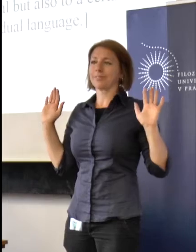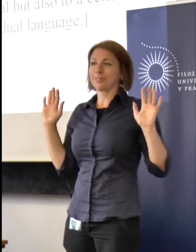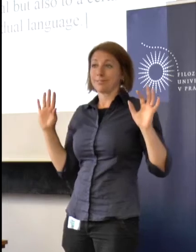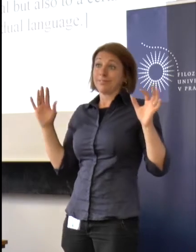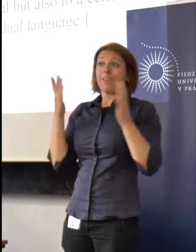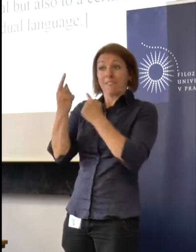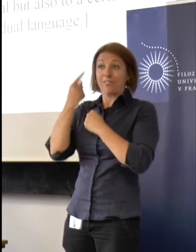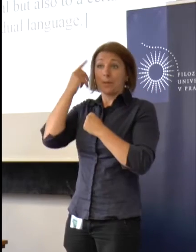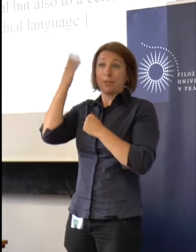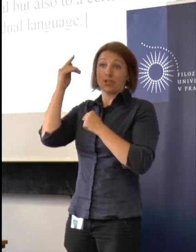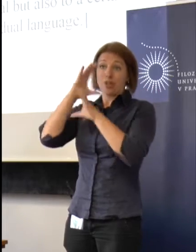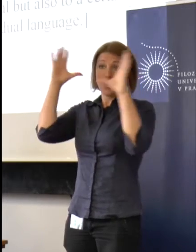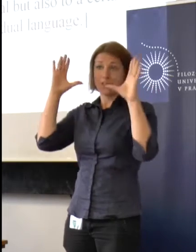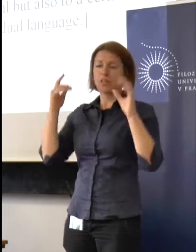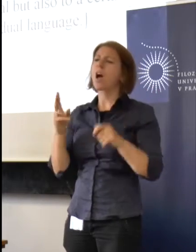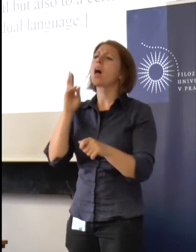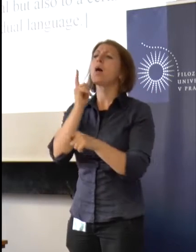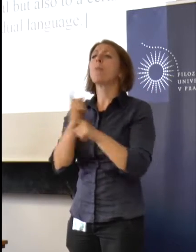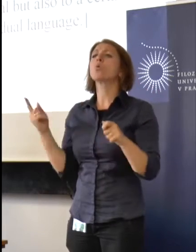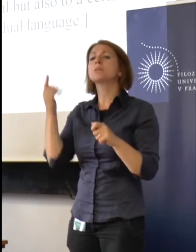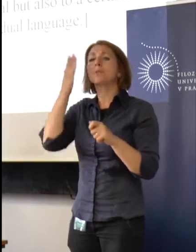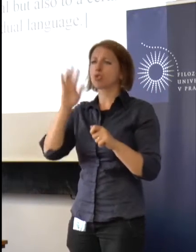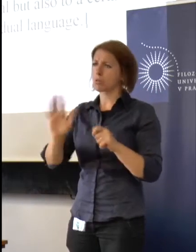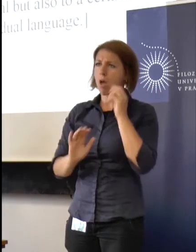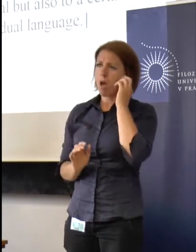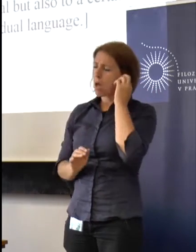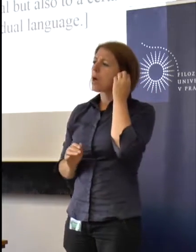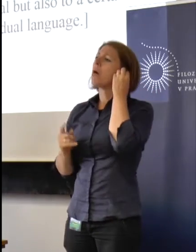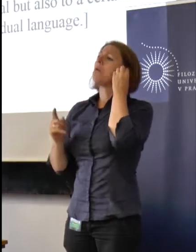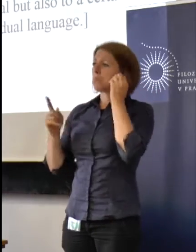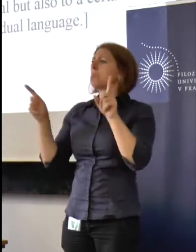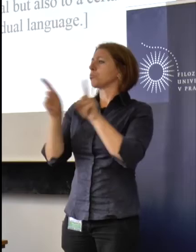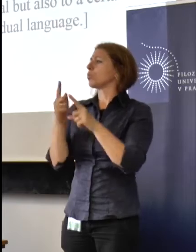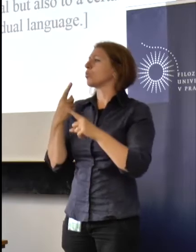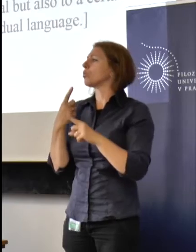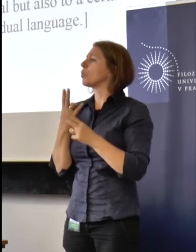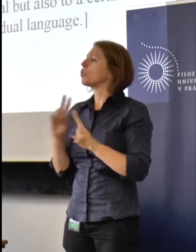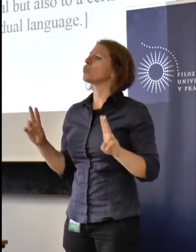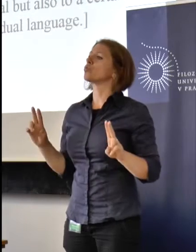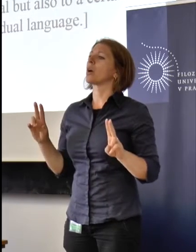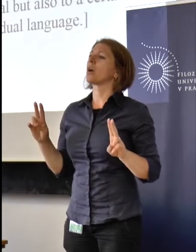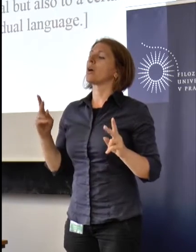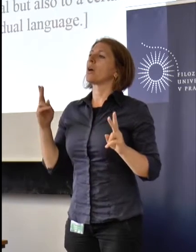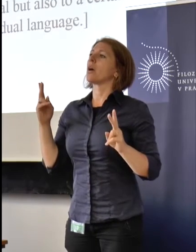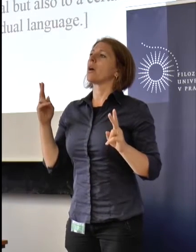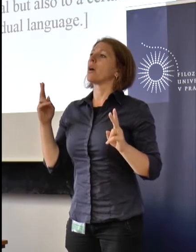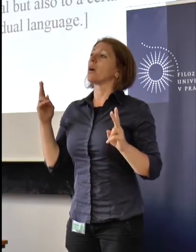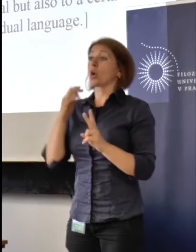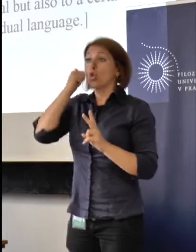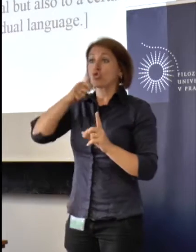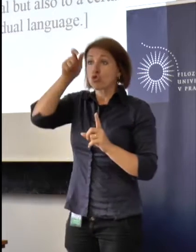general, but also to a certain extent on each individual language. Denken ist nicht bloß abhängig von der Sprache